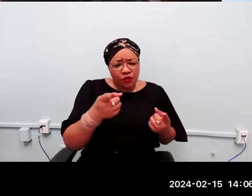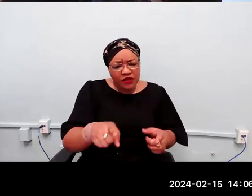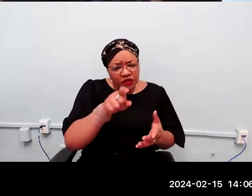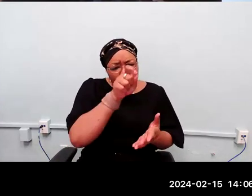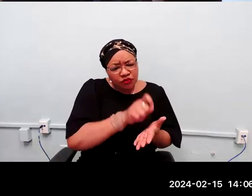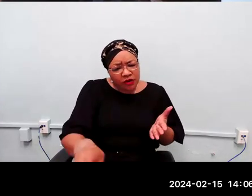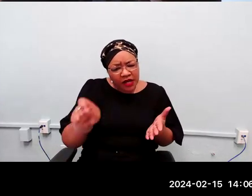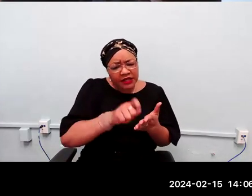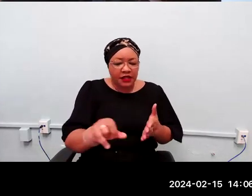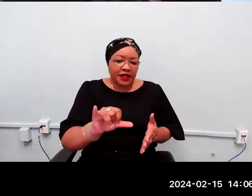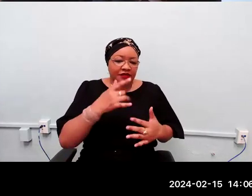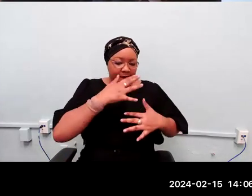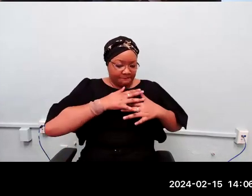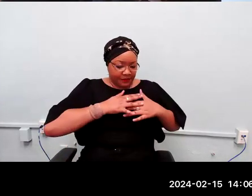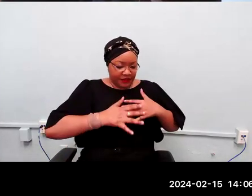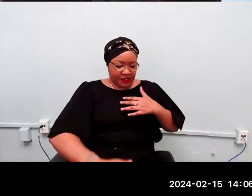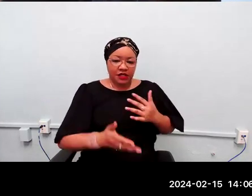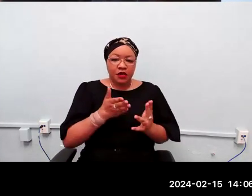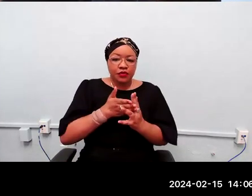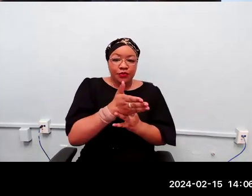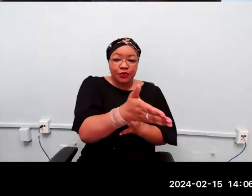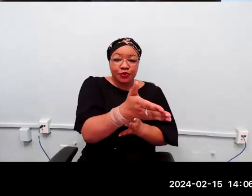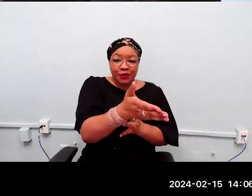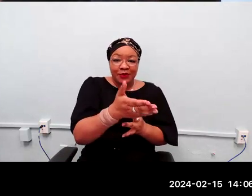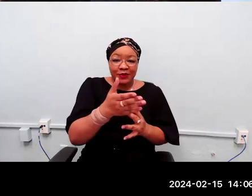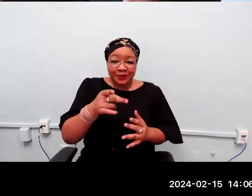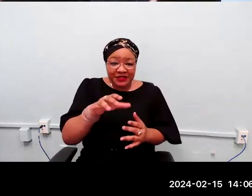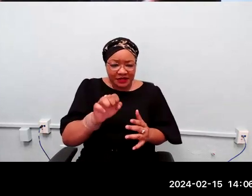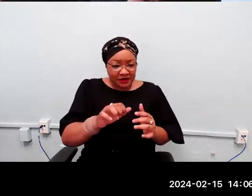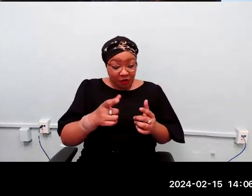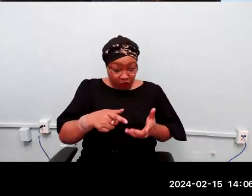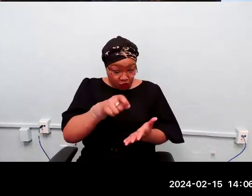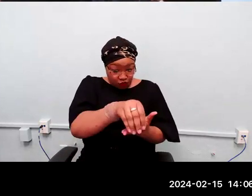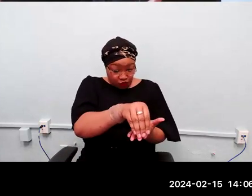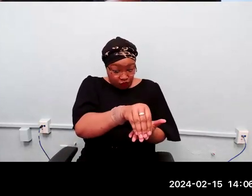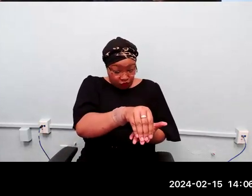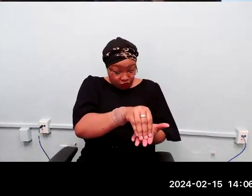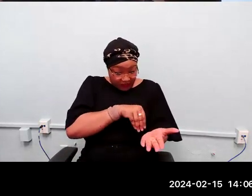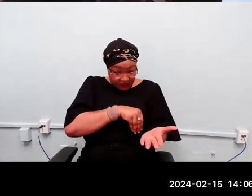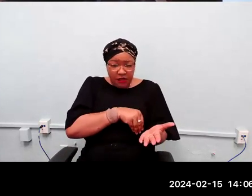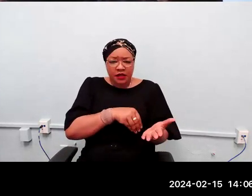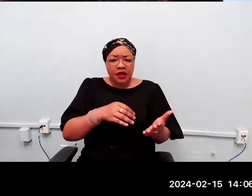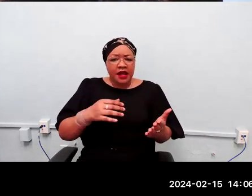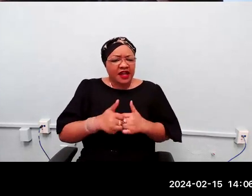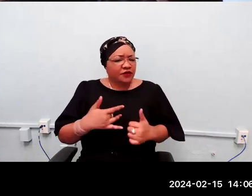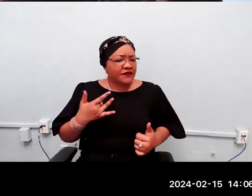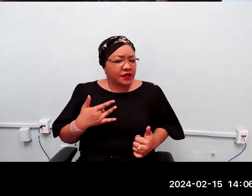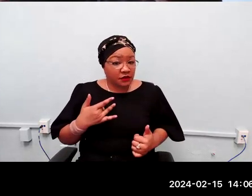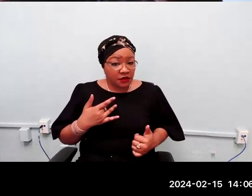piece, how do you feel afterward? Are you more deeply in the grief and pain, or does it help you come out of